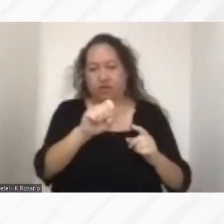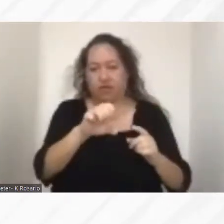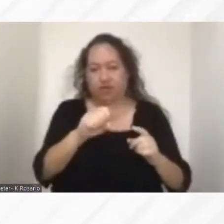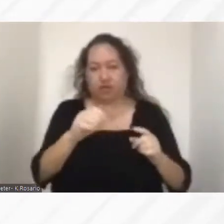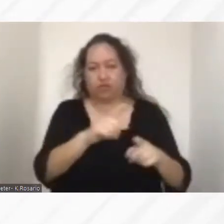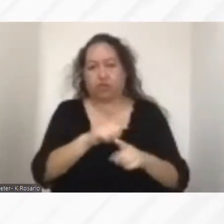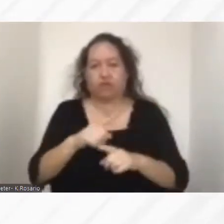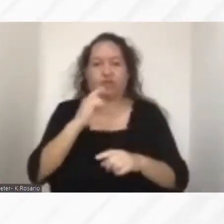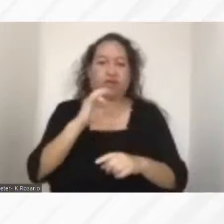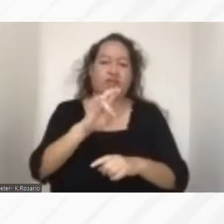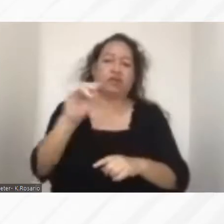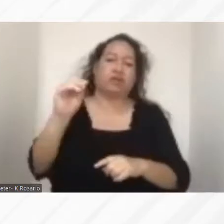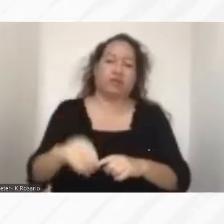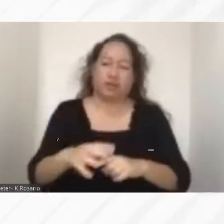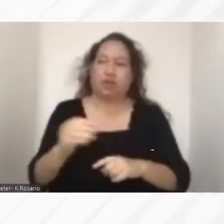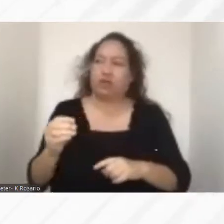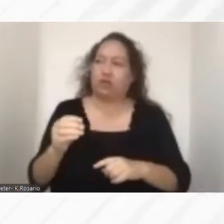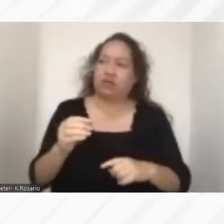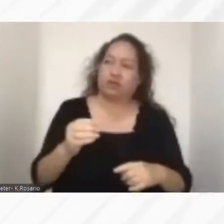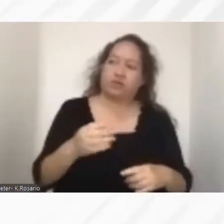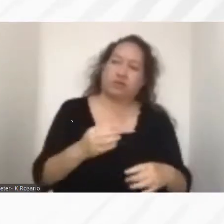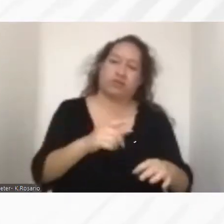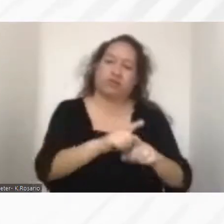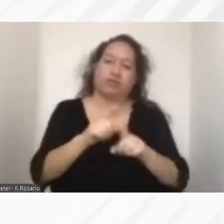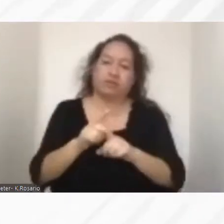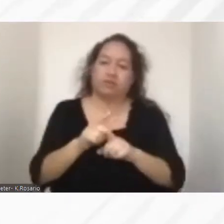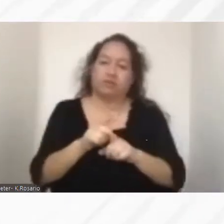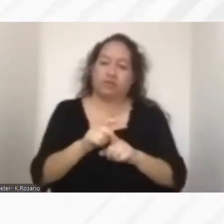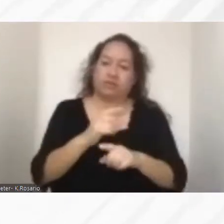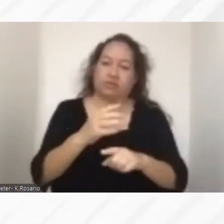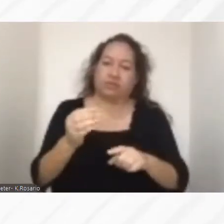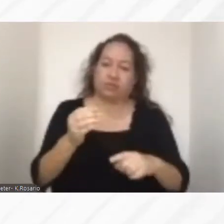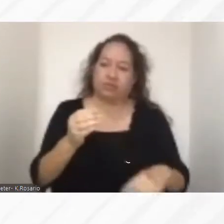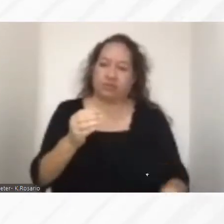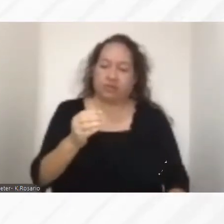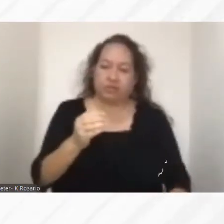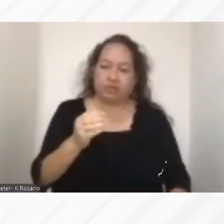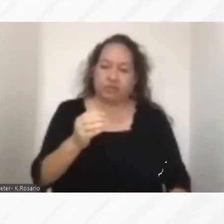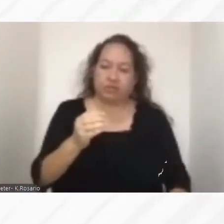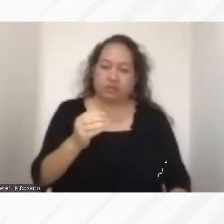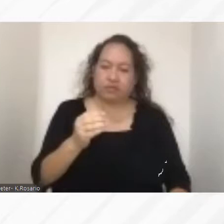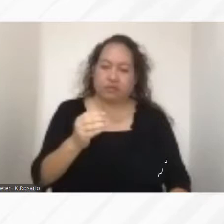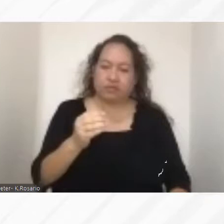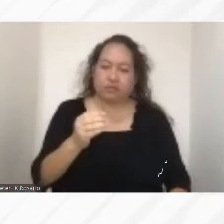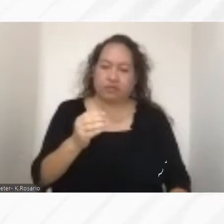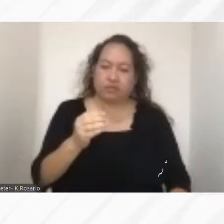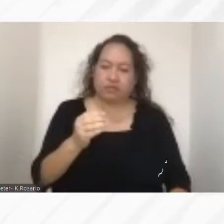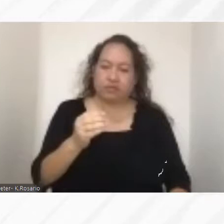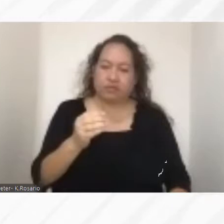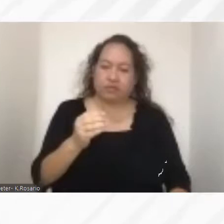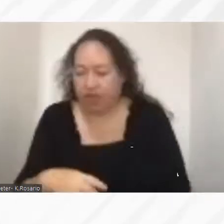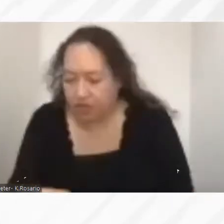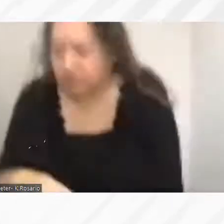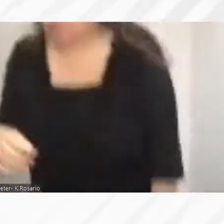77, and it took a slight dip in April to 71, but took an even bigger dip to 25 in May. Then